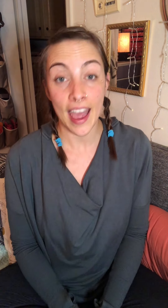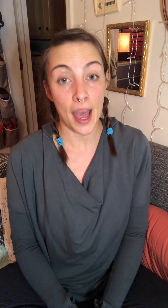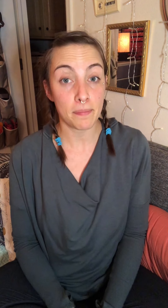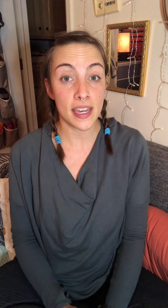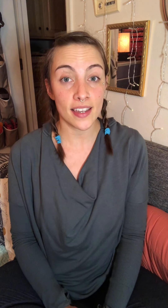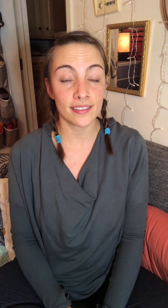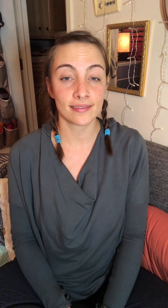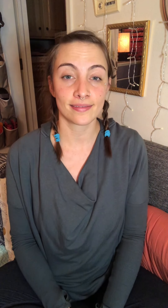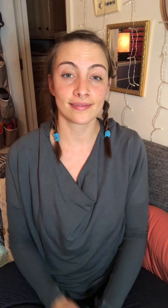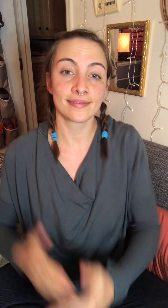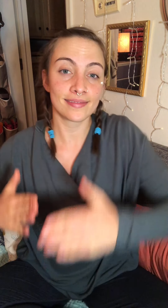happy,